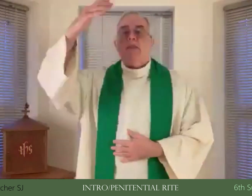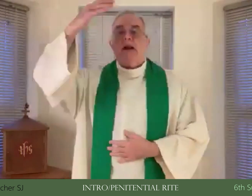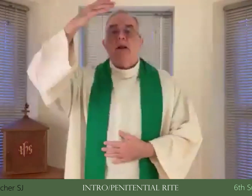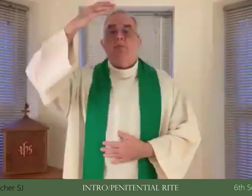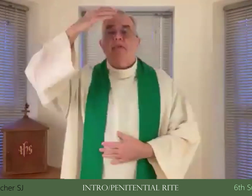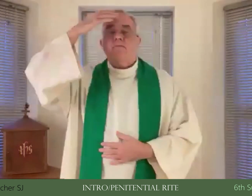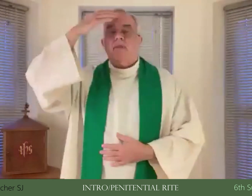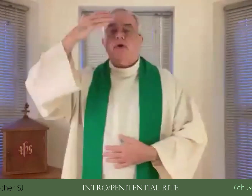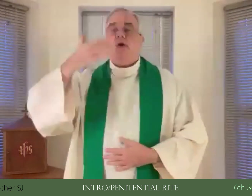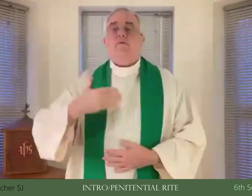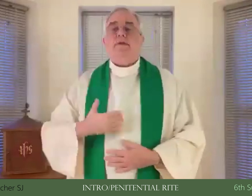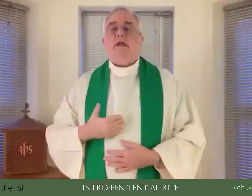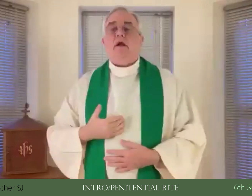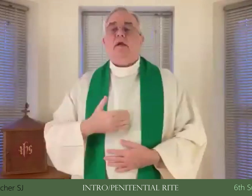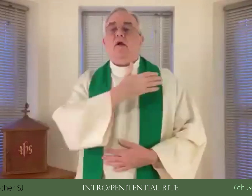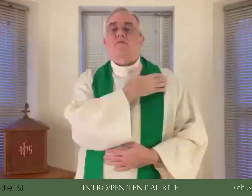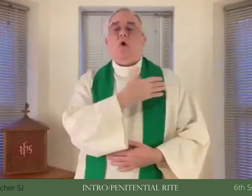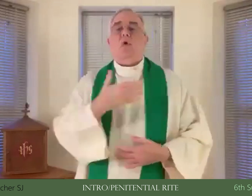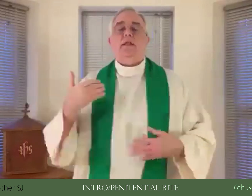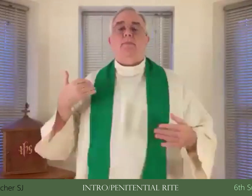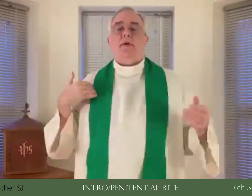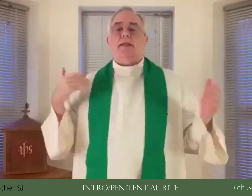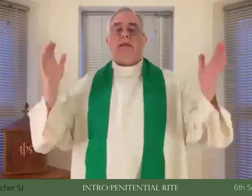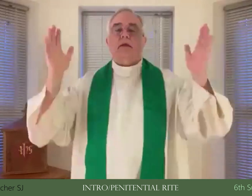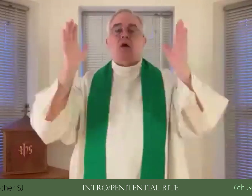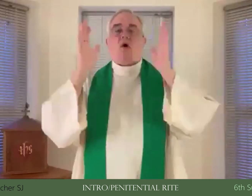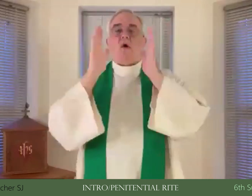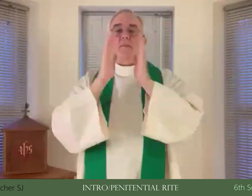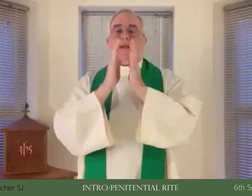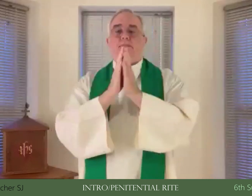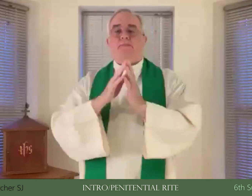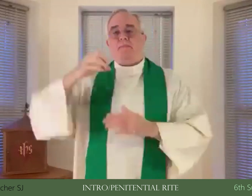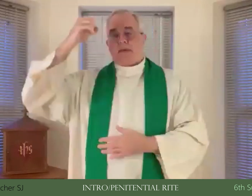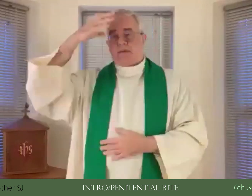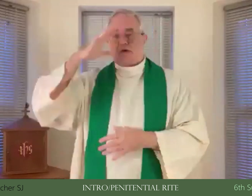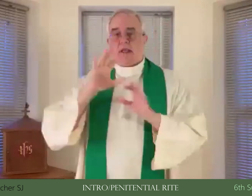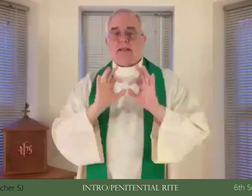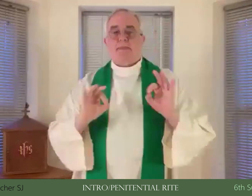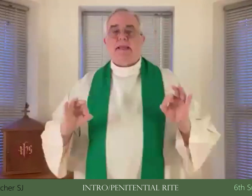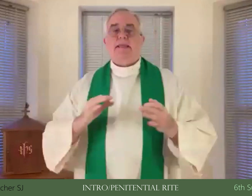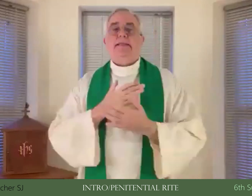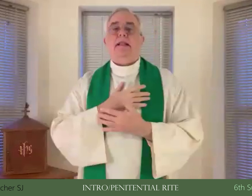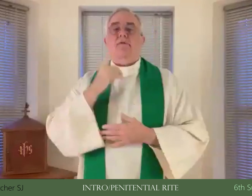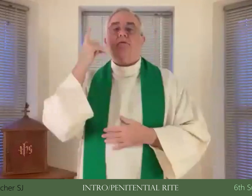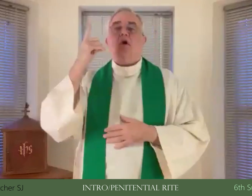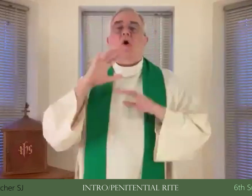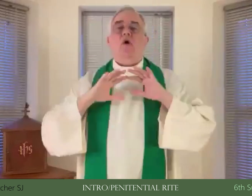In the name of the Father, and of the Son, and of the Holy Spirit. Amen. The grace and peace, the love of God,